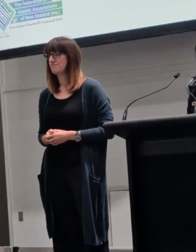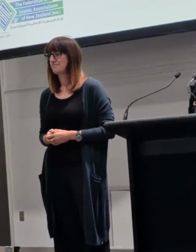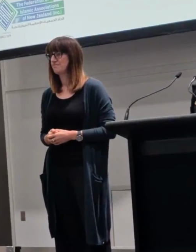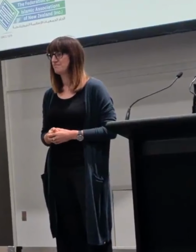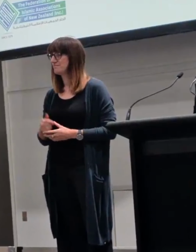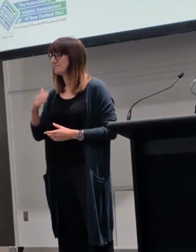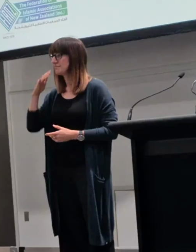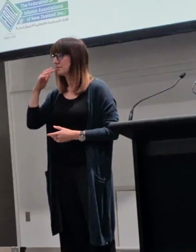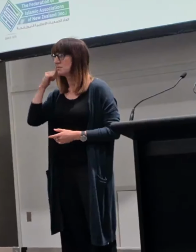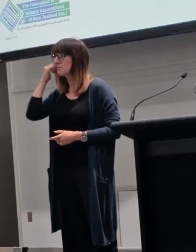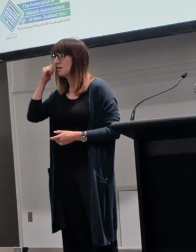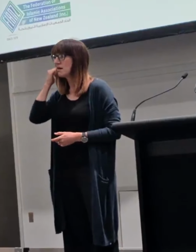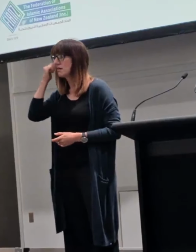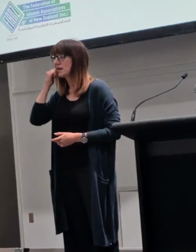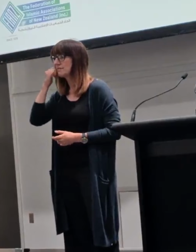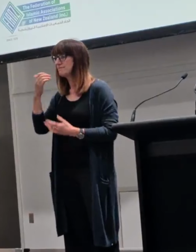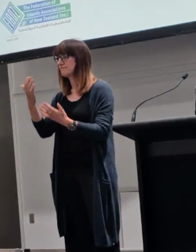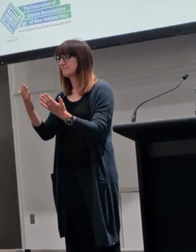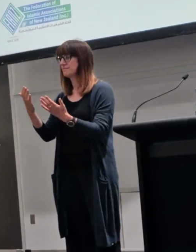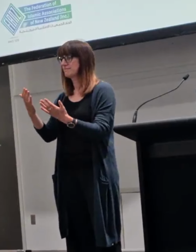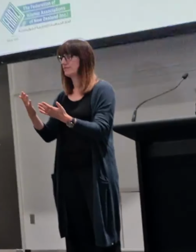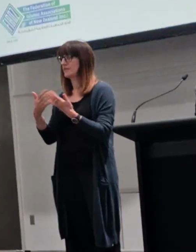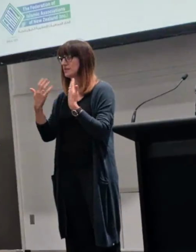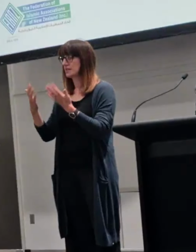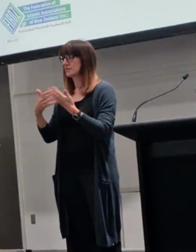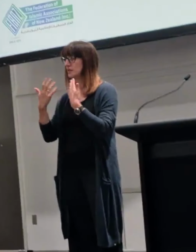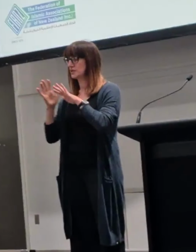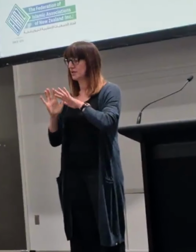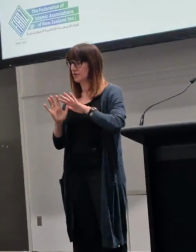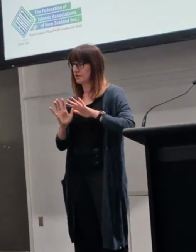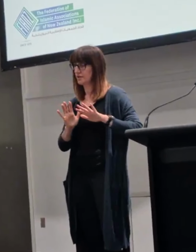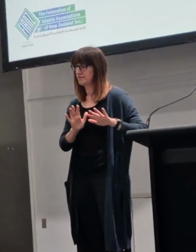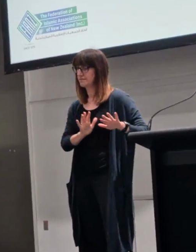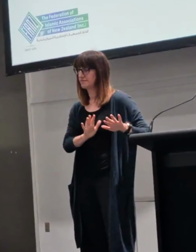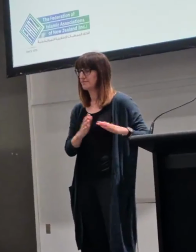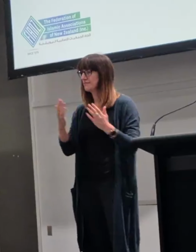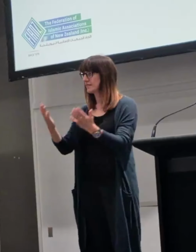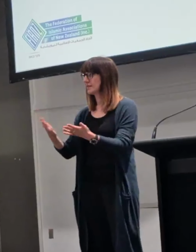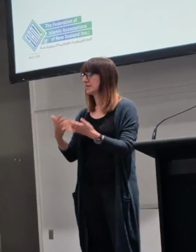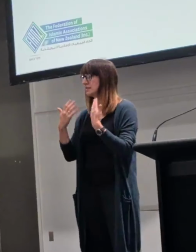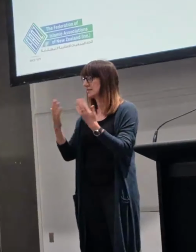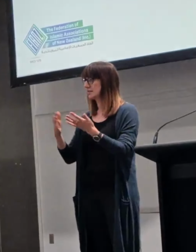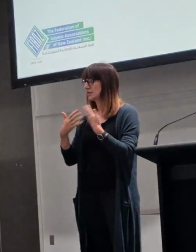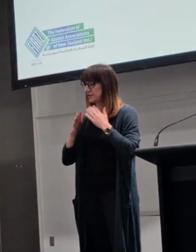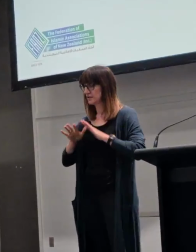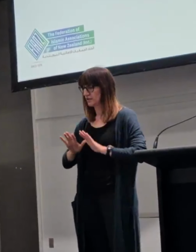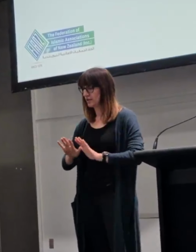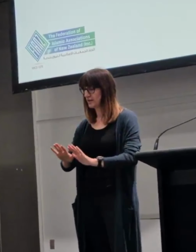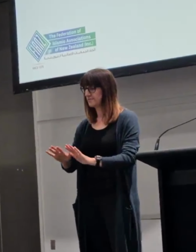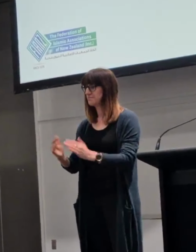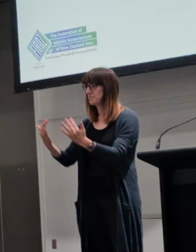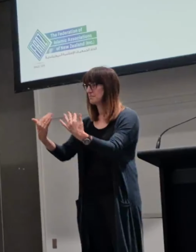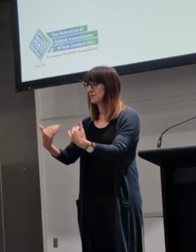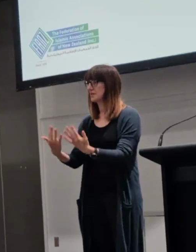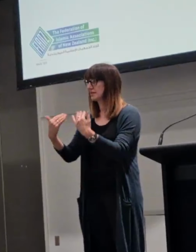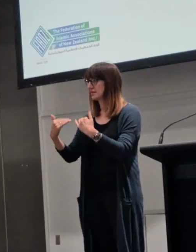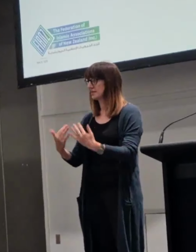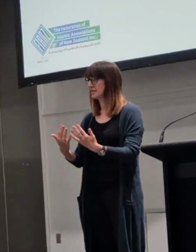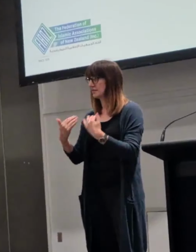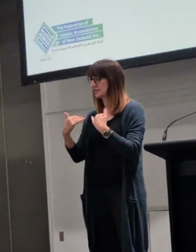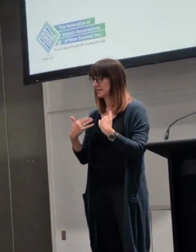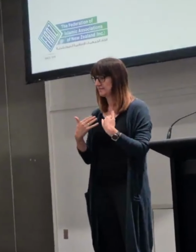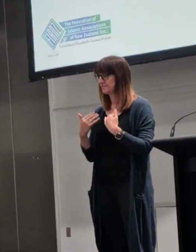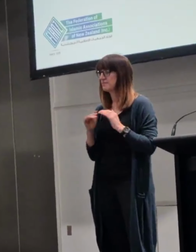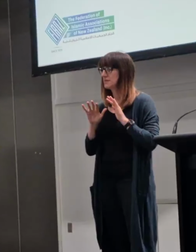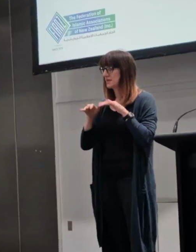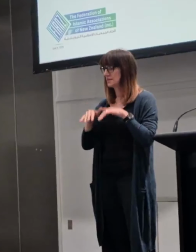Whakatakati ho ki te uru, whakatakati ho ki te tonga. Kia mā kina kina ki uta, kia mā taratara